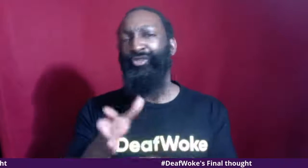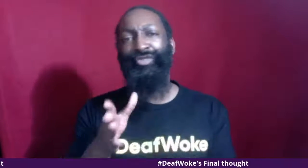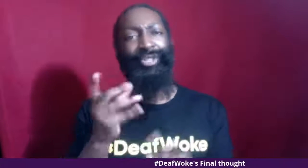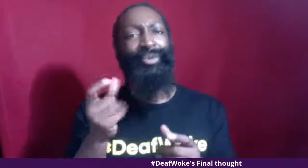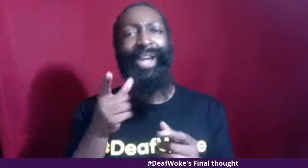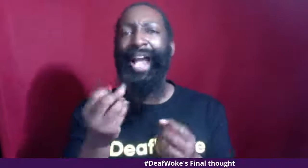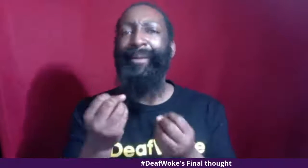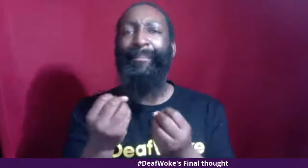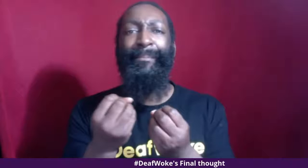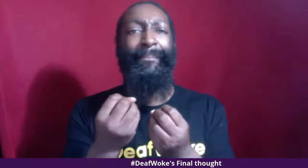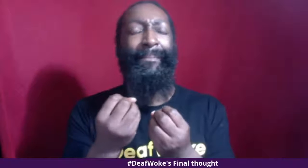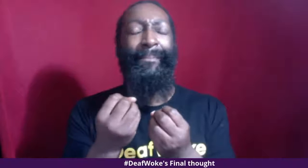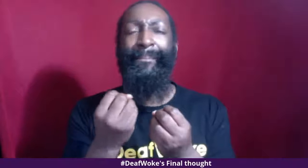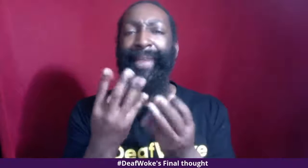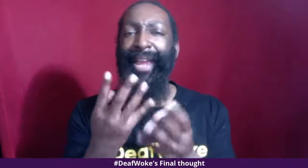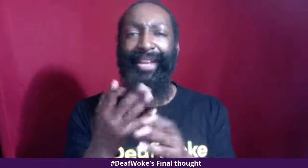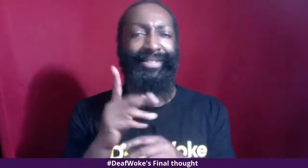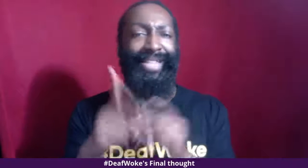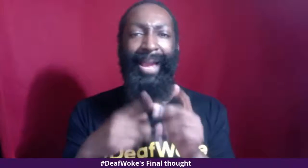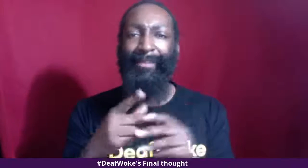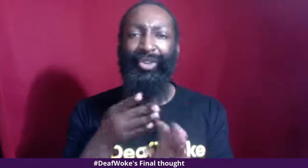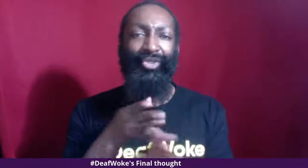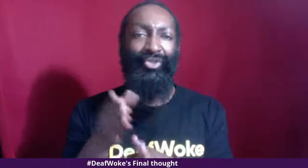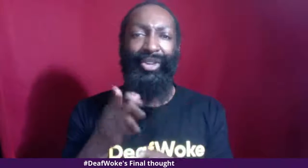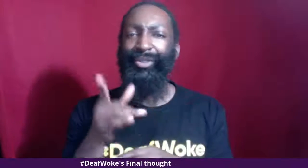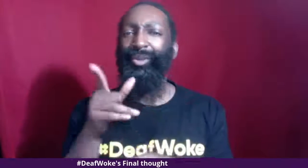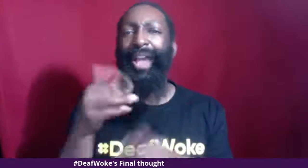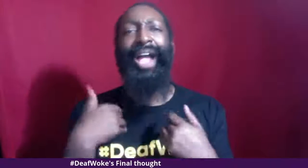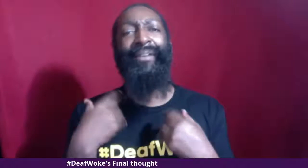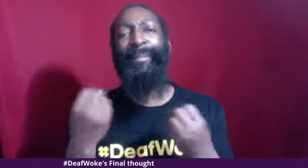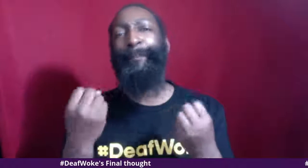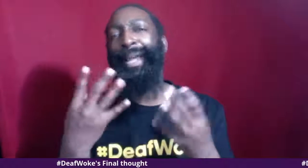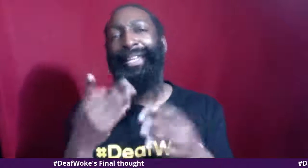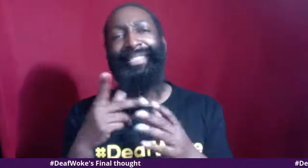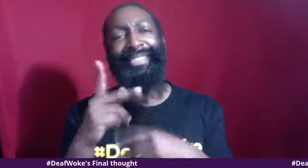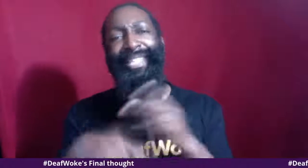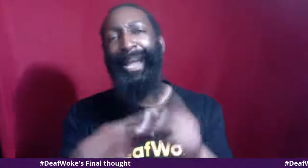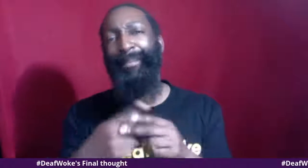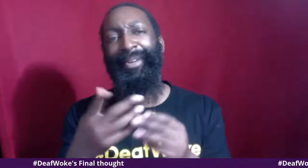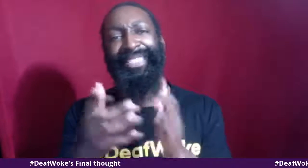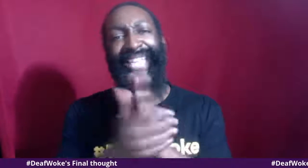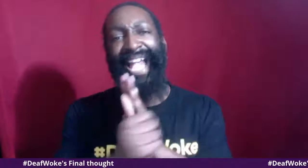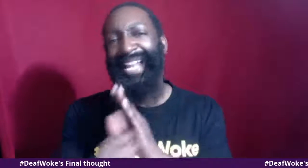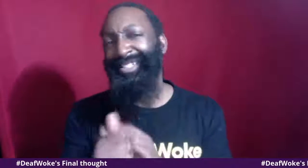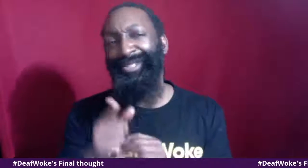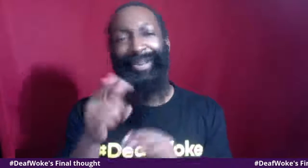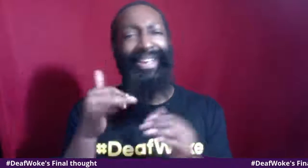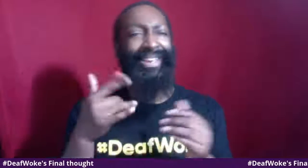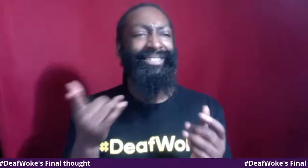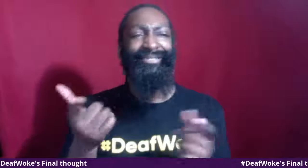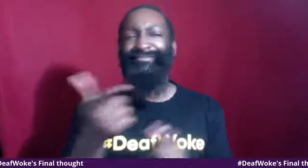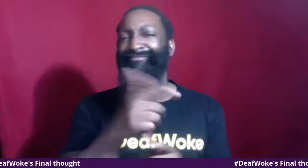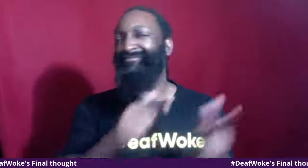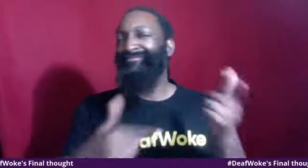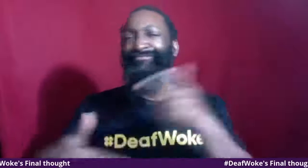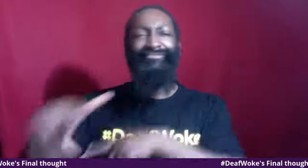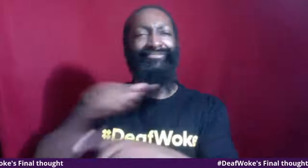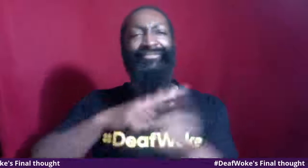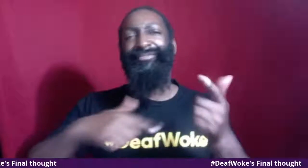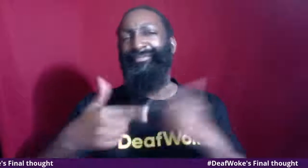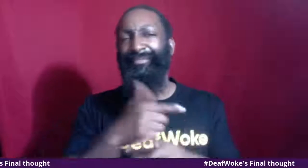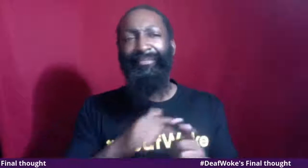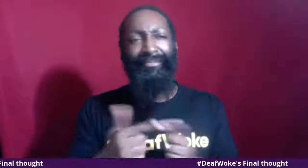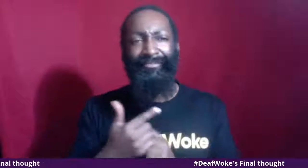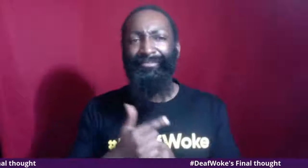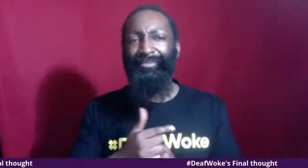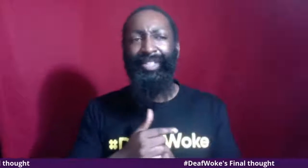You don't have to have one career. You can have several different type of careers, different type of